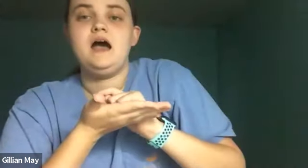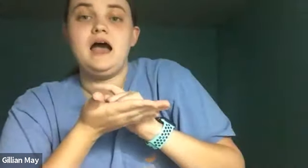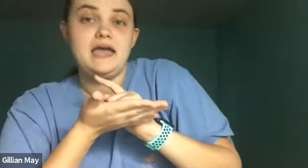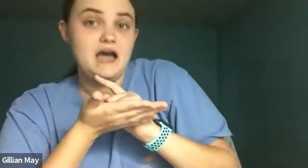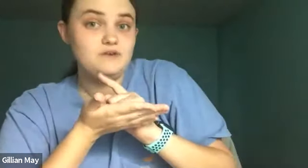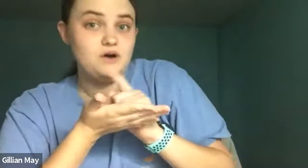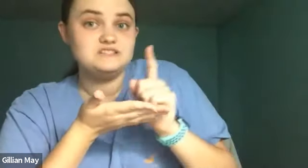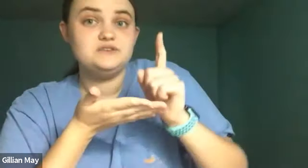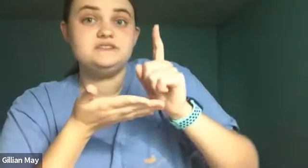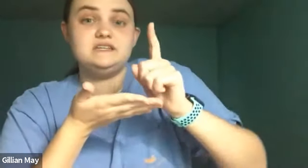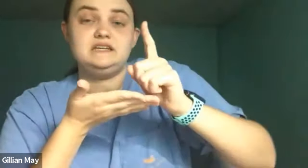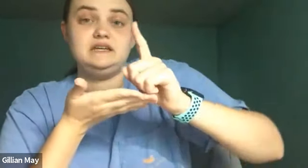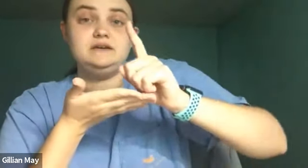I have also seen,